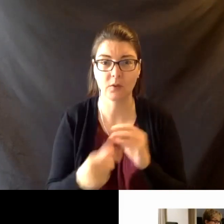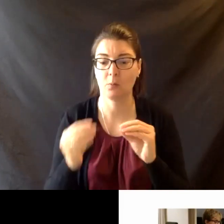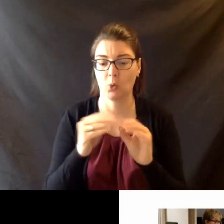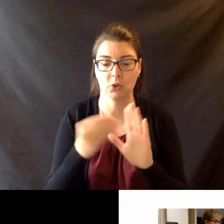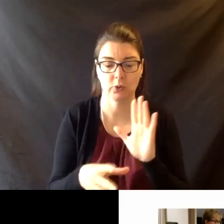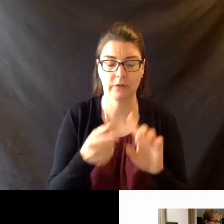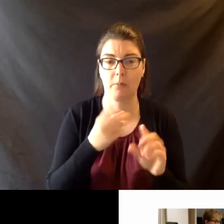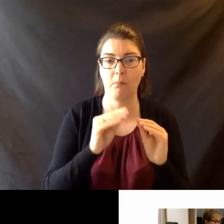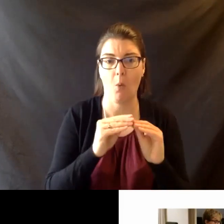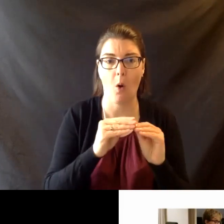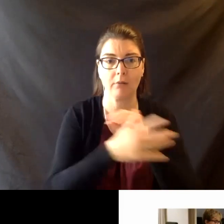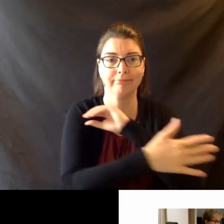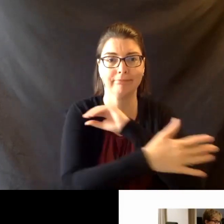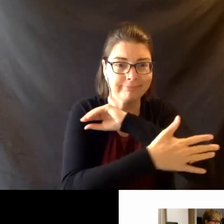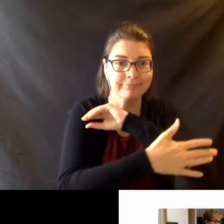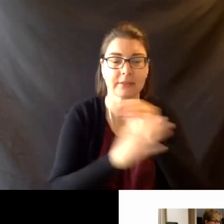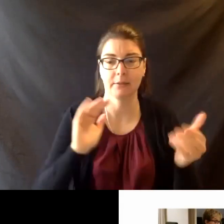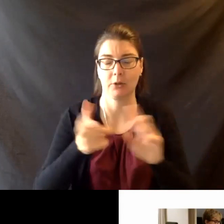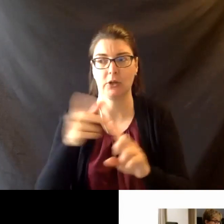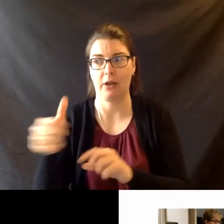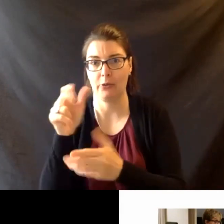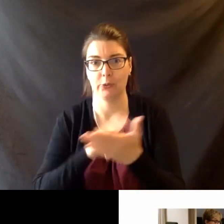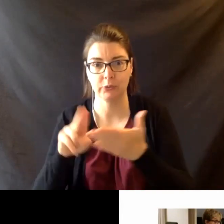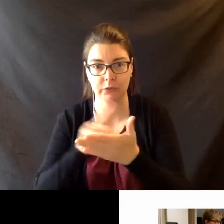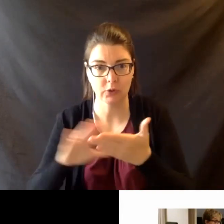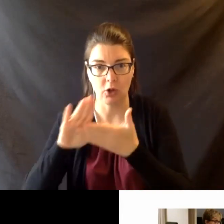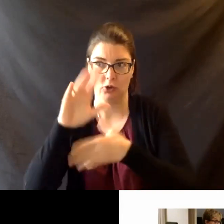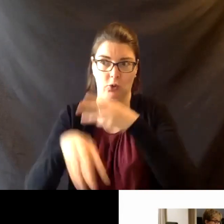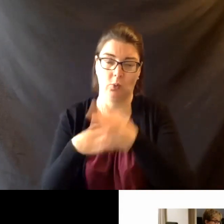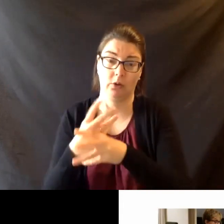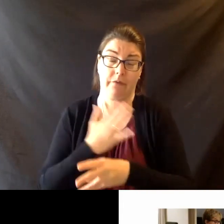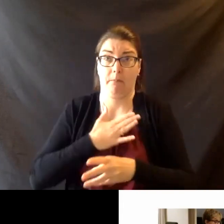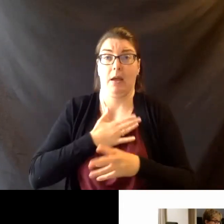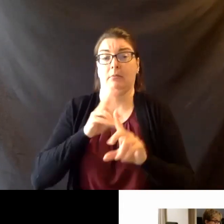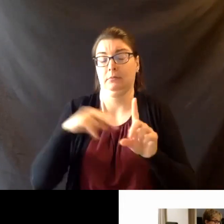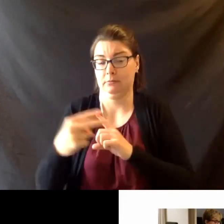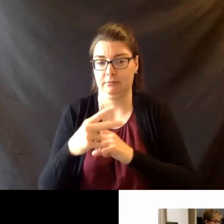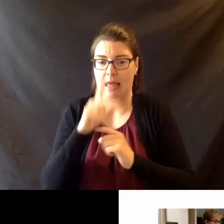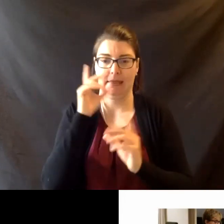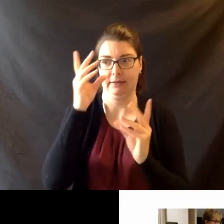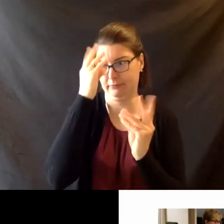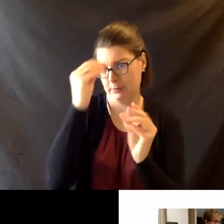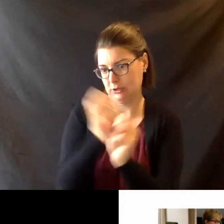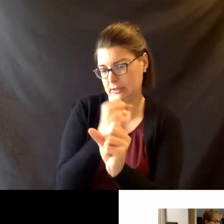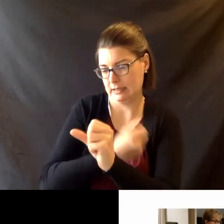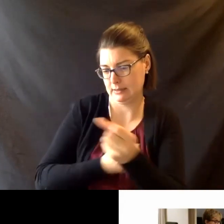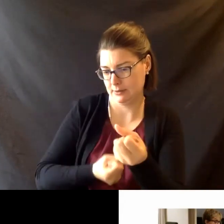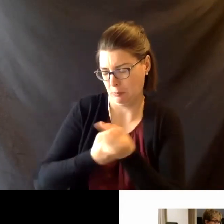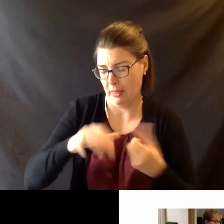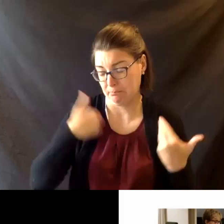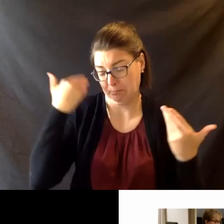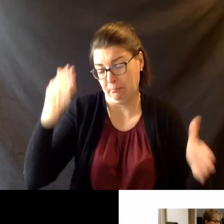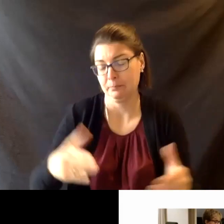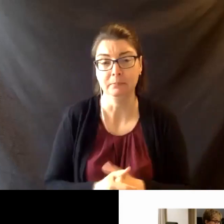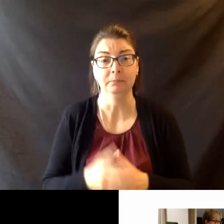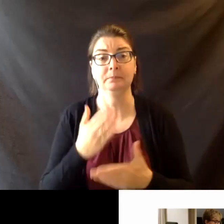places than any other post-secondary institution in the world, in my view. I don't actually have the data on hand to back that up. Some have